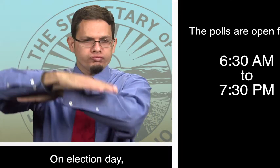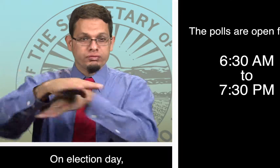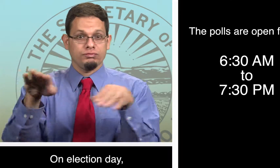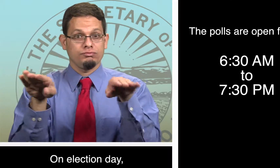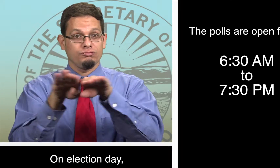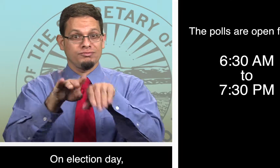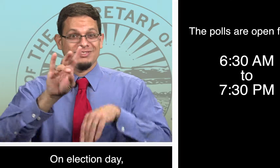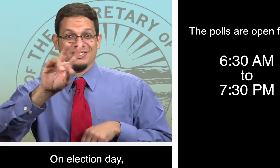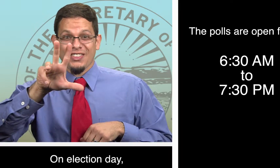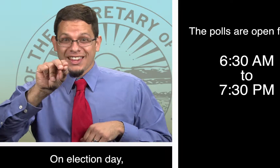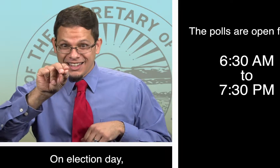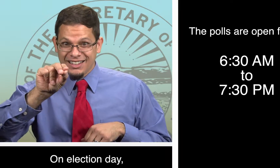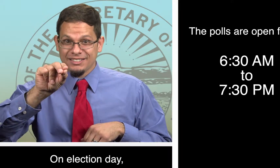p.m.